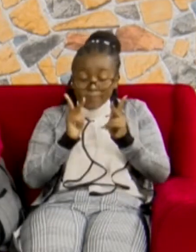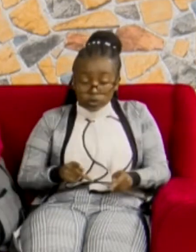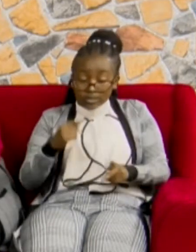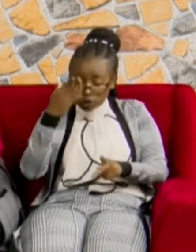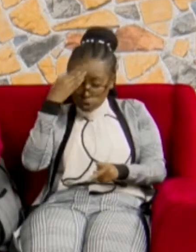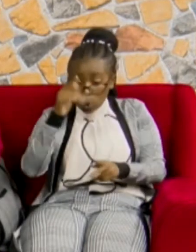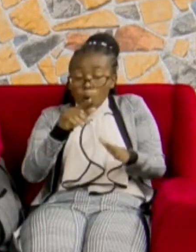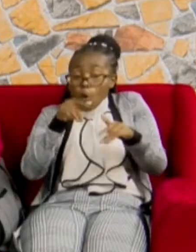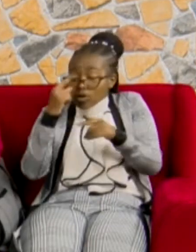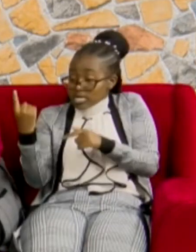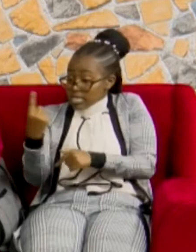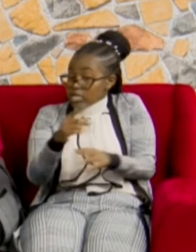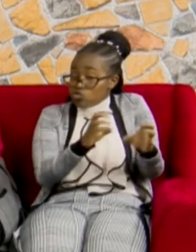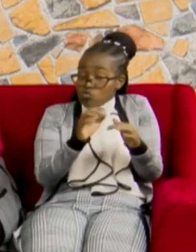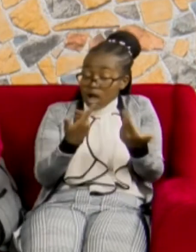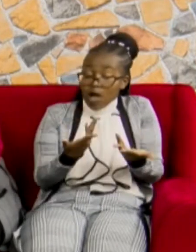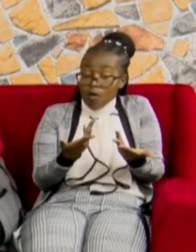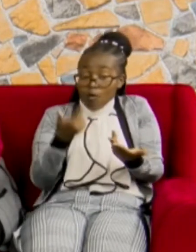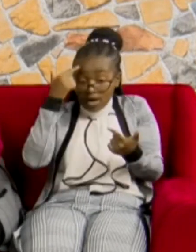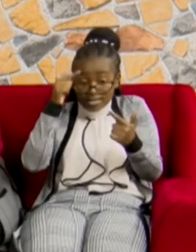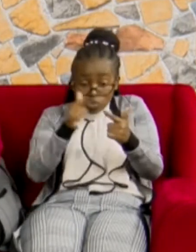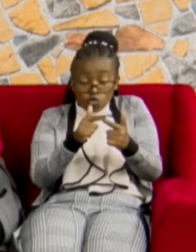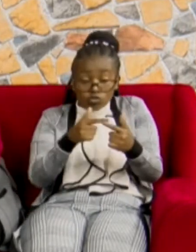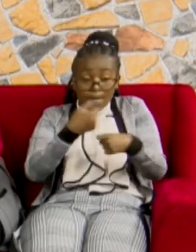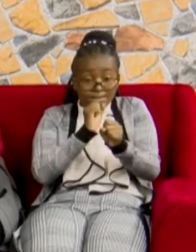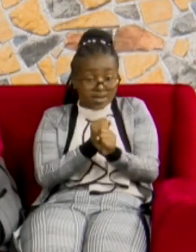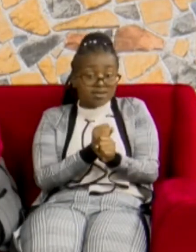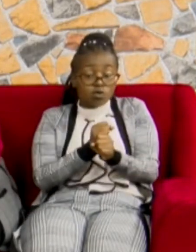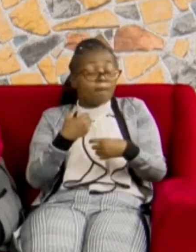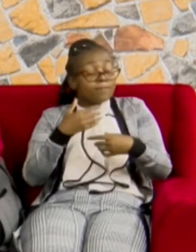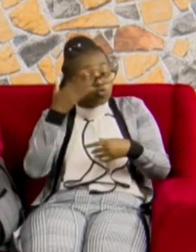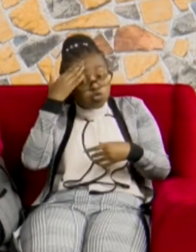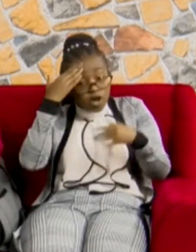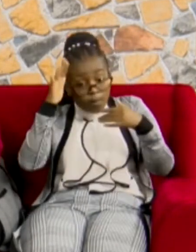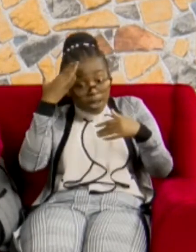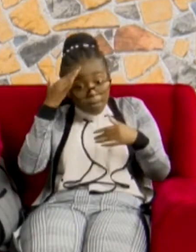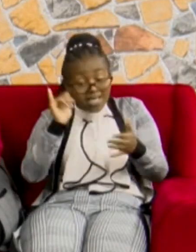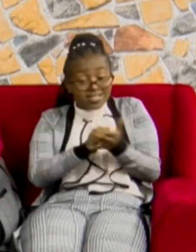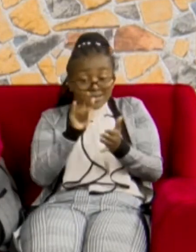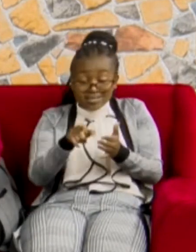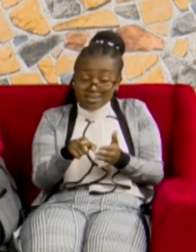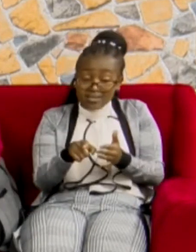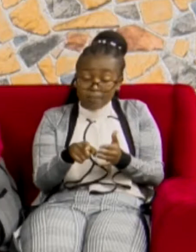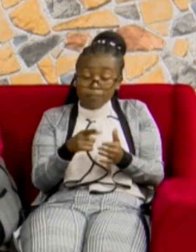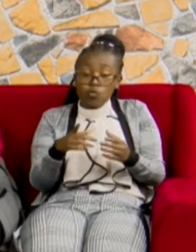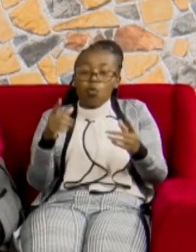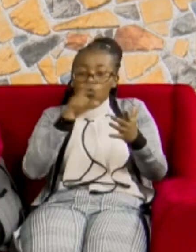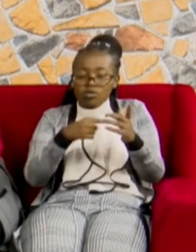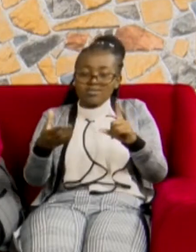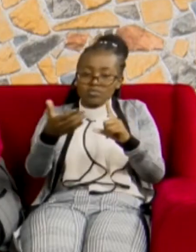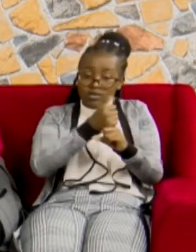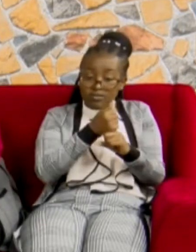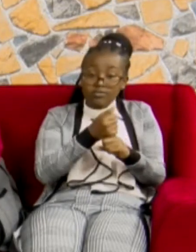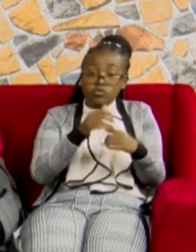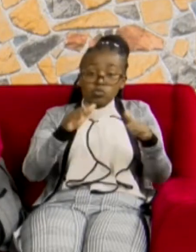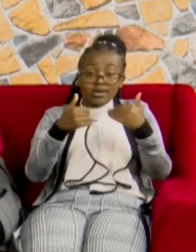other is doing. If we're setting goals, we should all be aware, okay, for our child, this is what it is we're trying to achieve, and we're giving them,